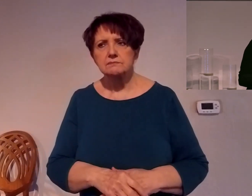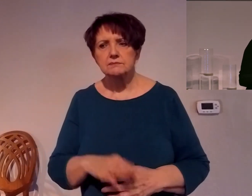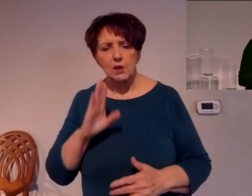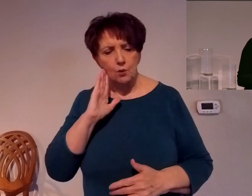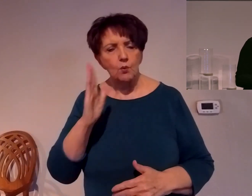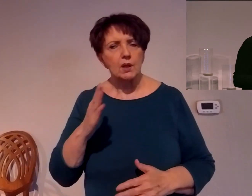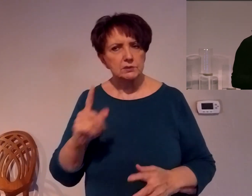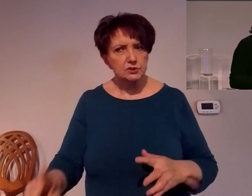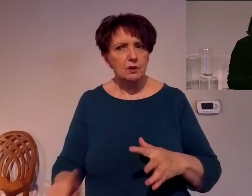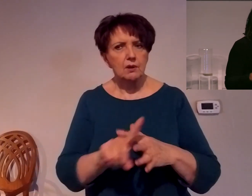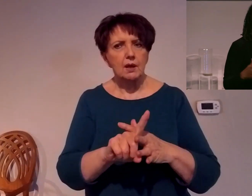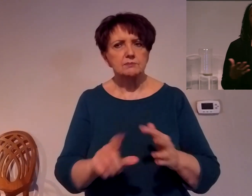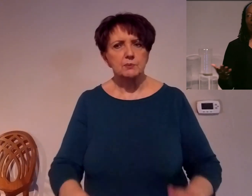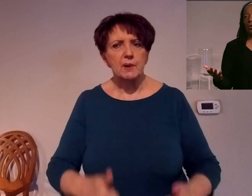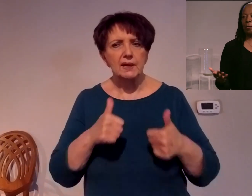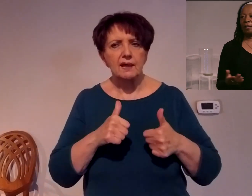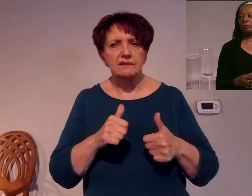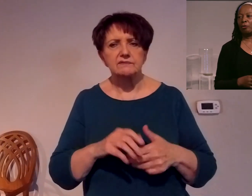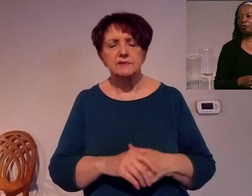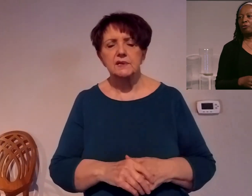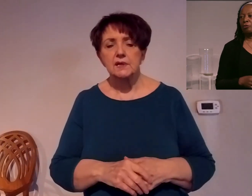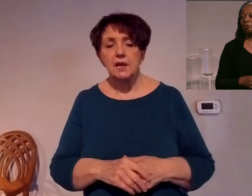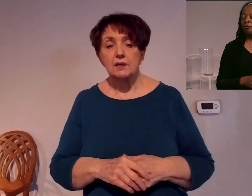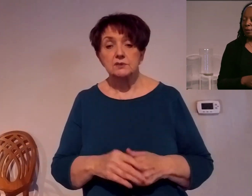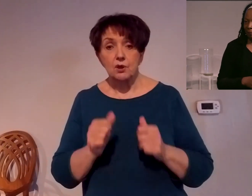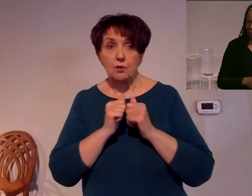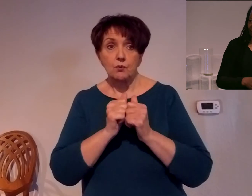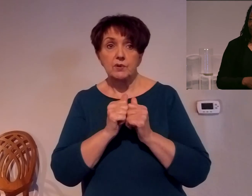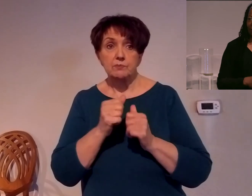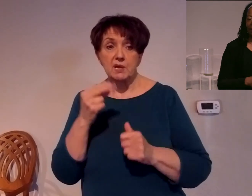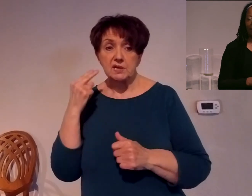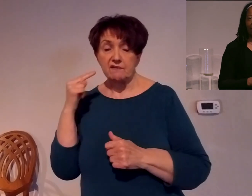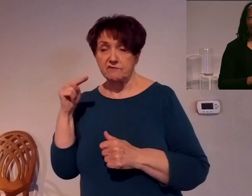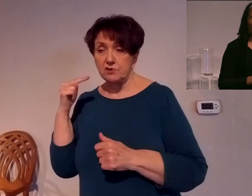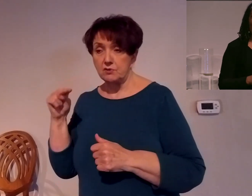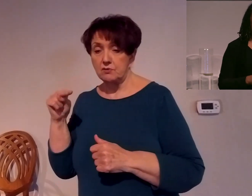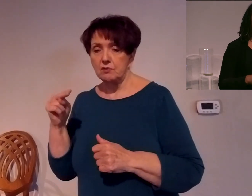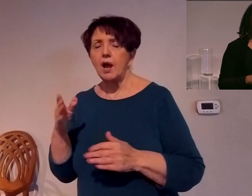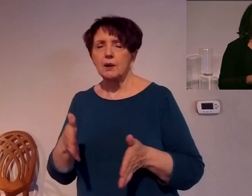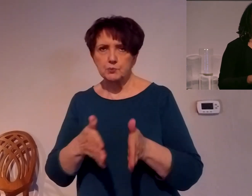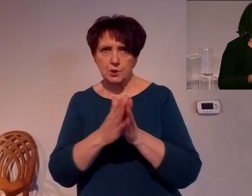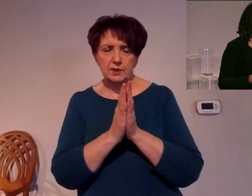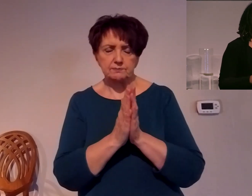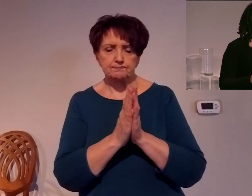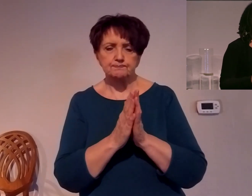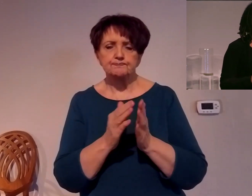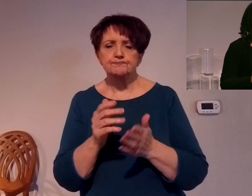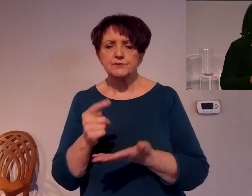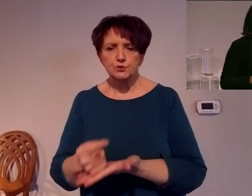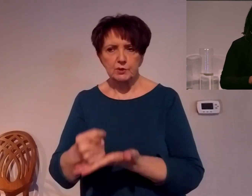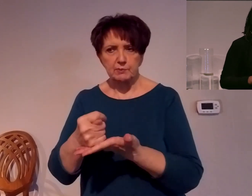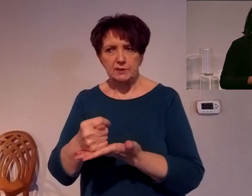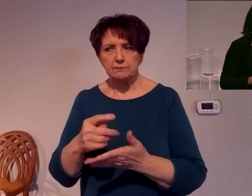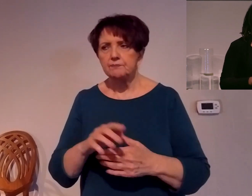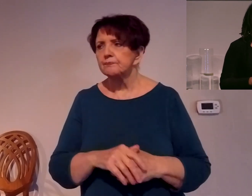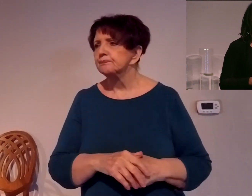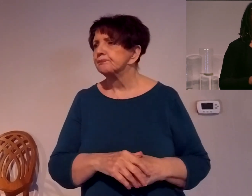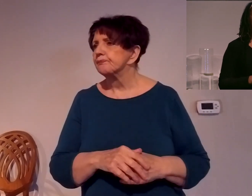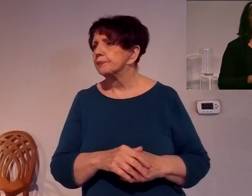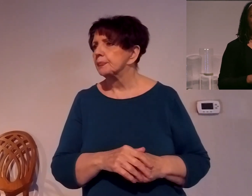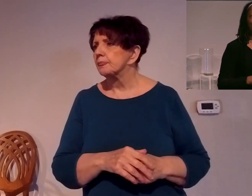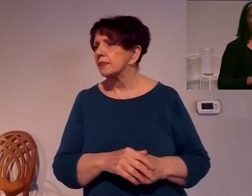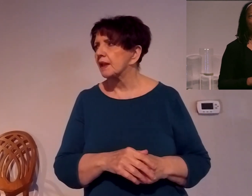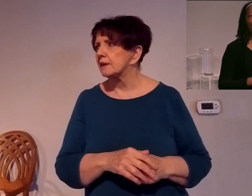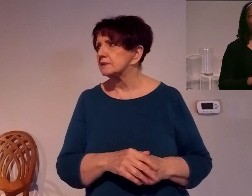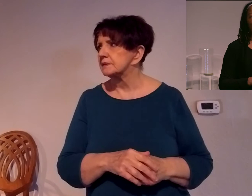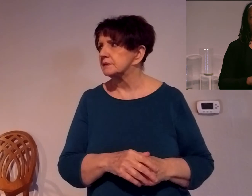So with my nephew, I turned to treatment, and then I